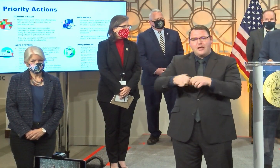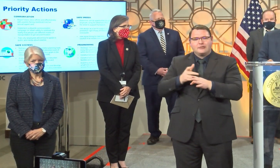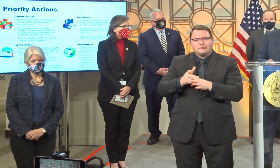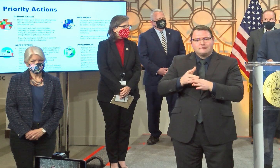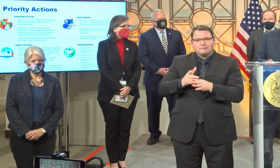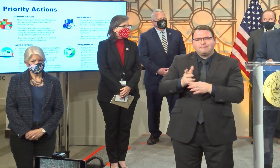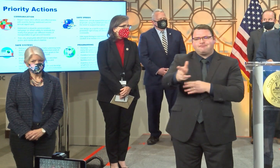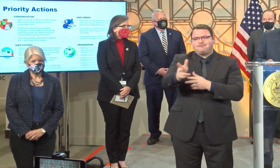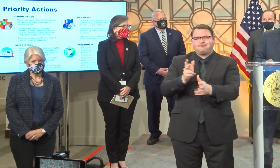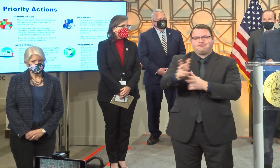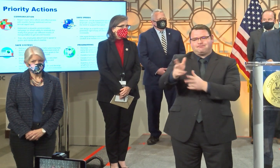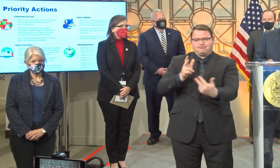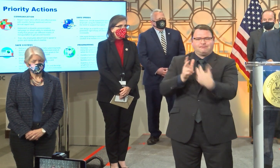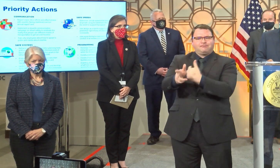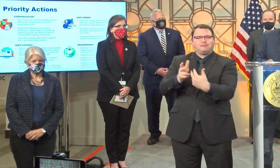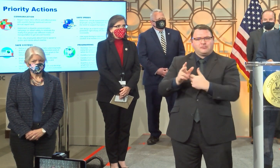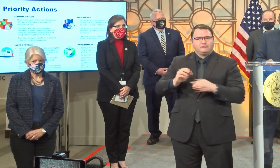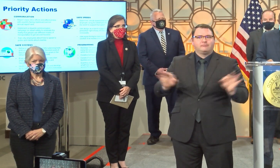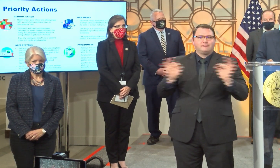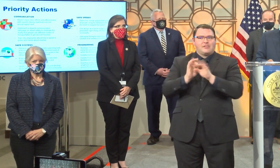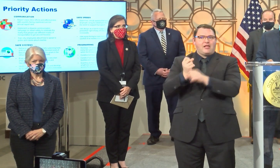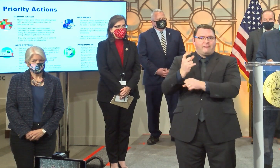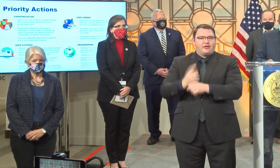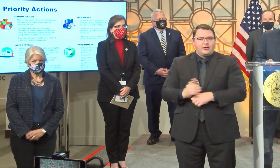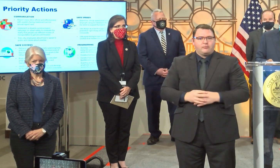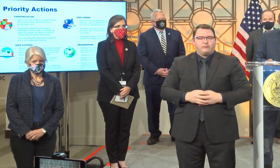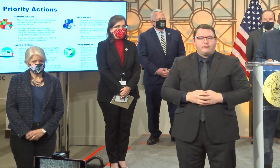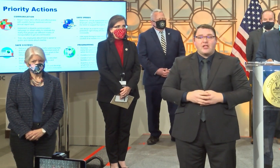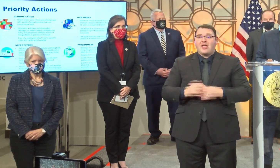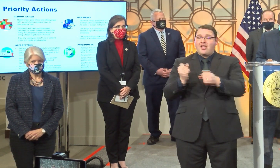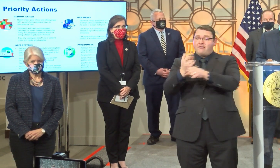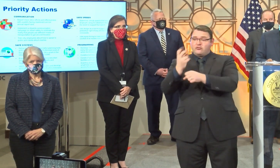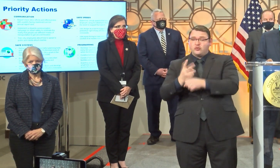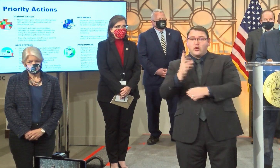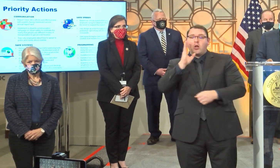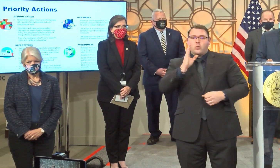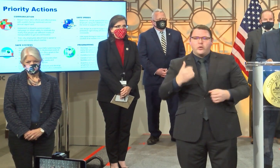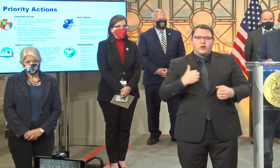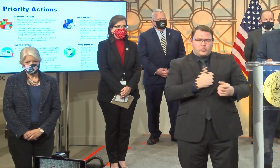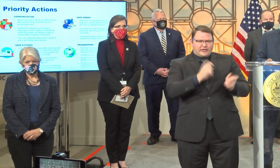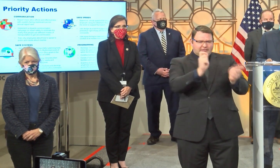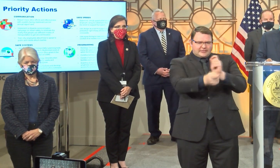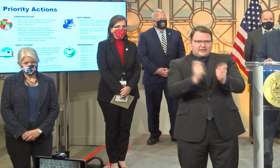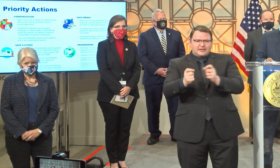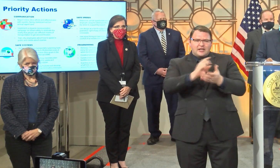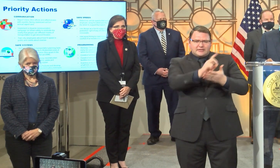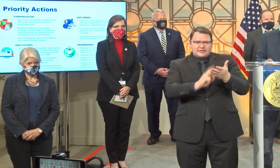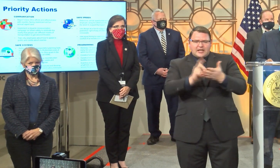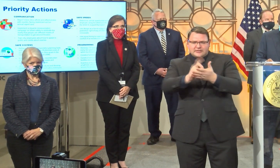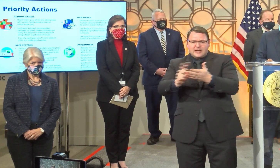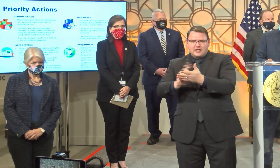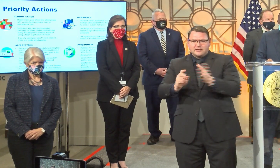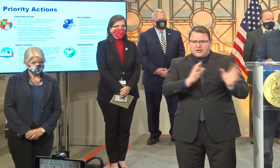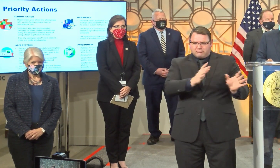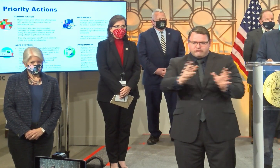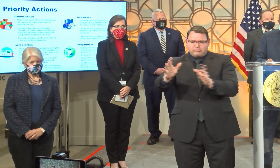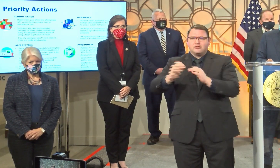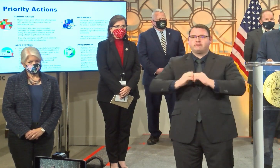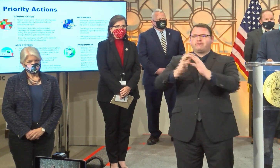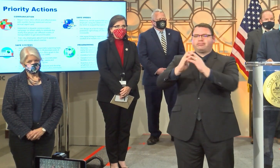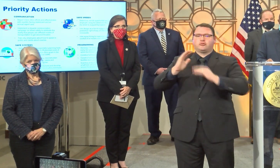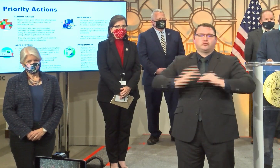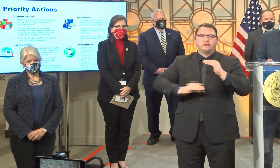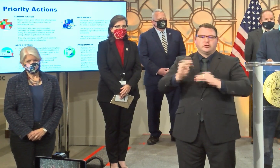on the high entry network every 2 years, and implementing reconstruction the following year.